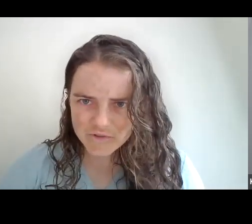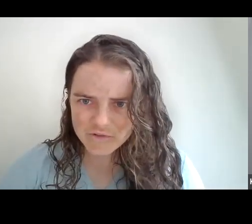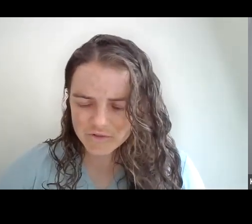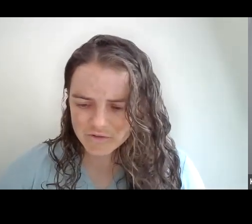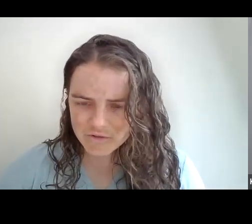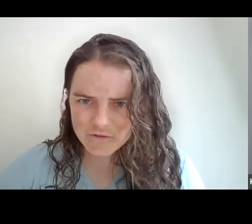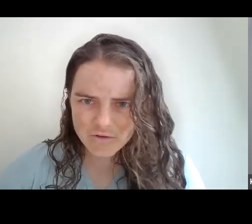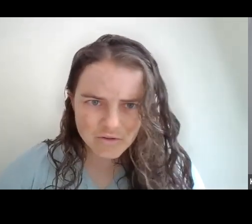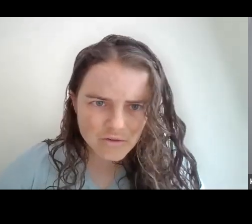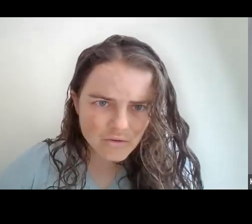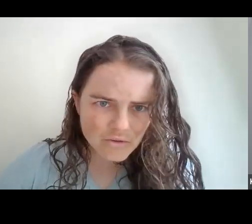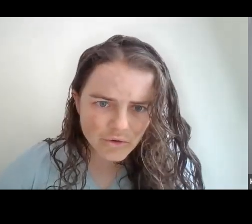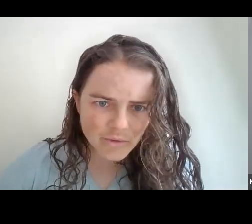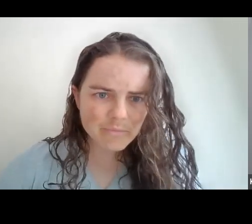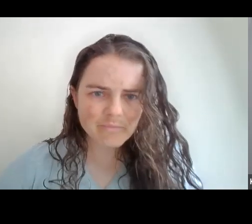Just